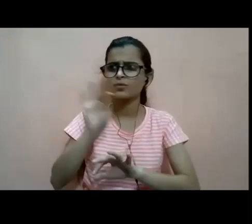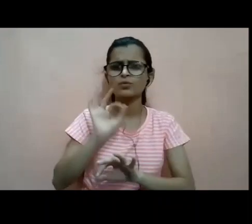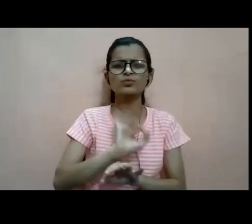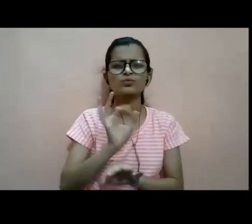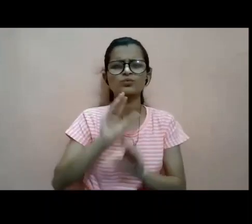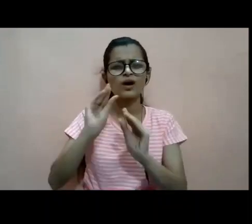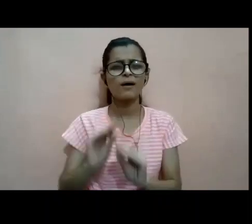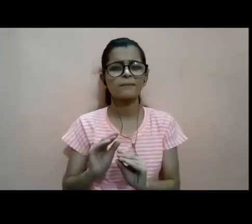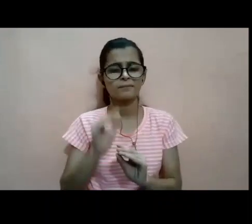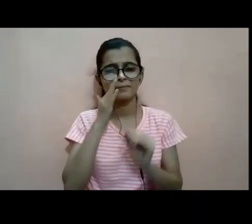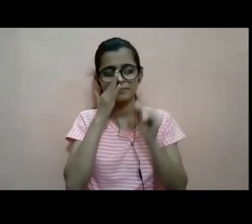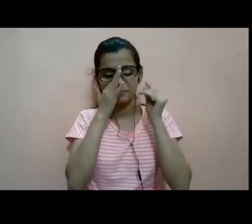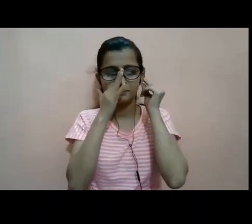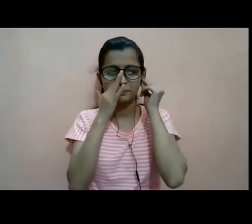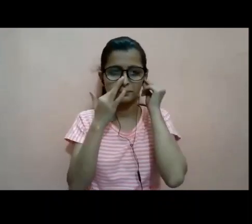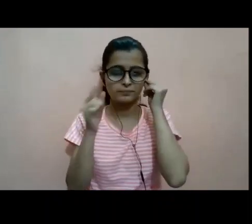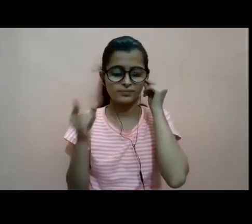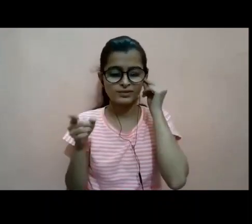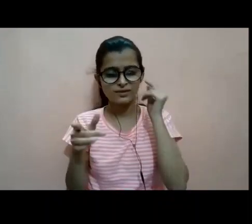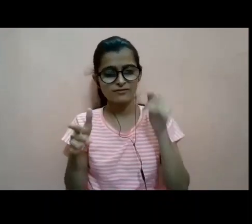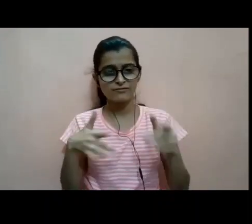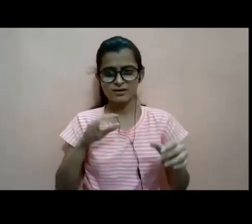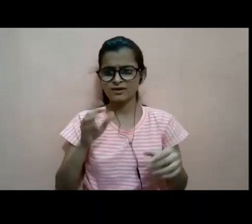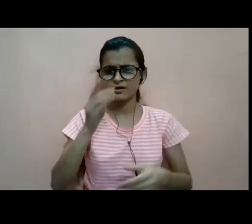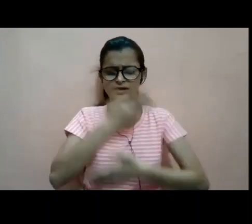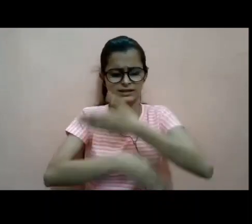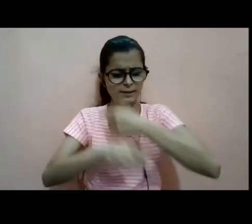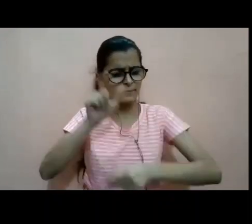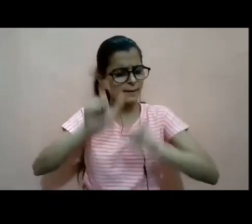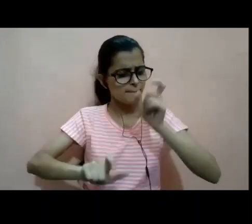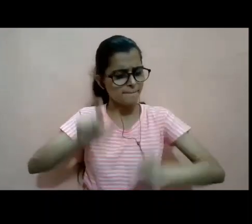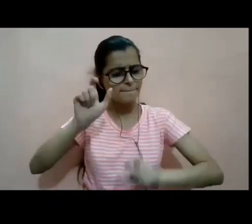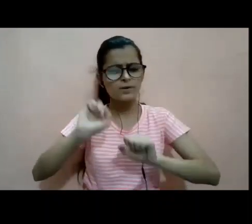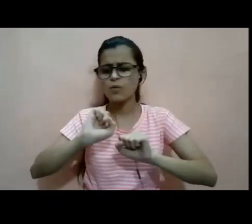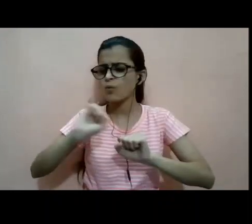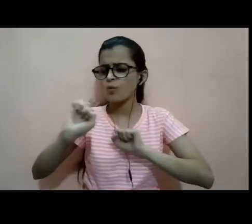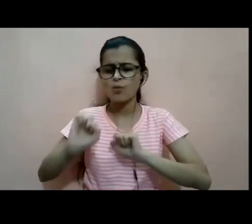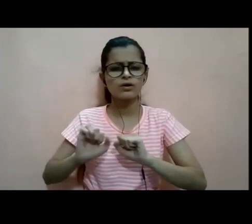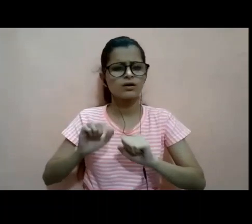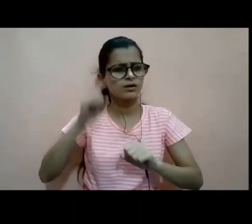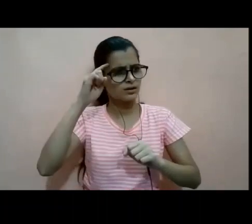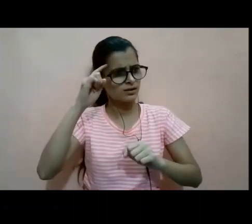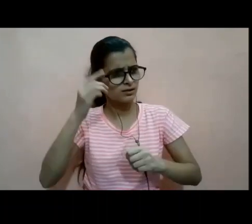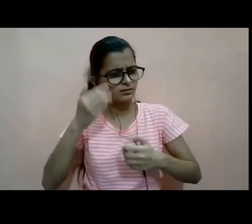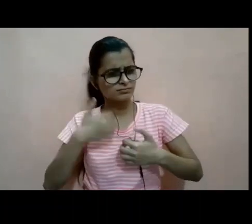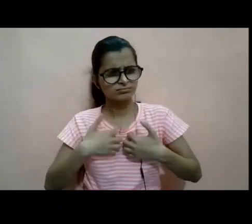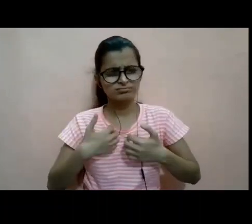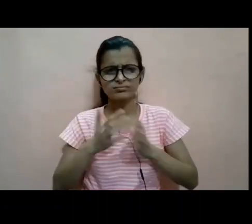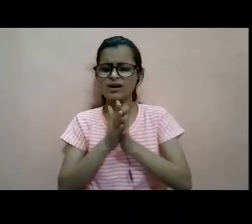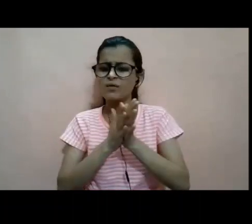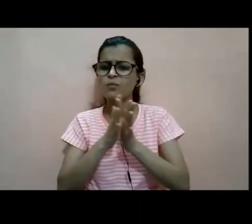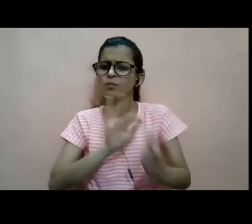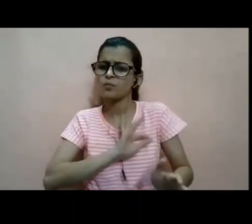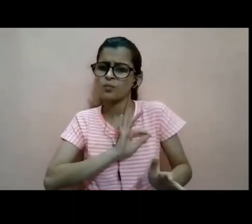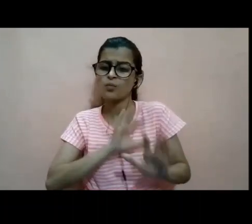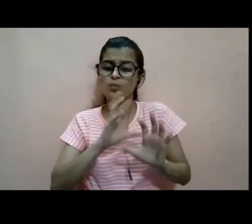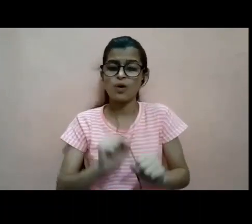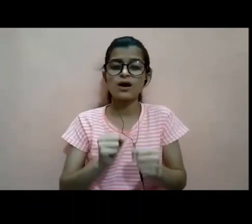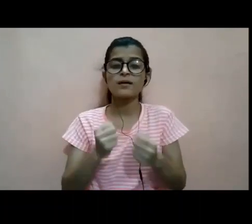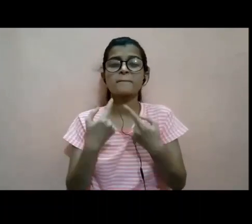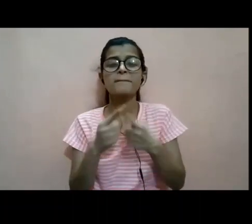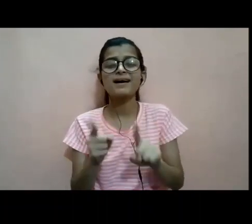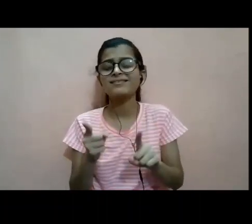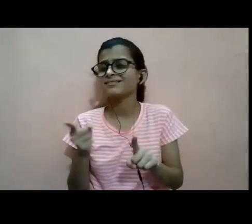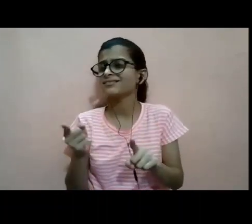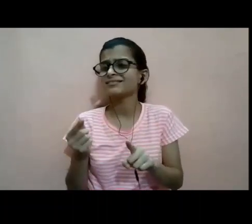barrier, you can say, for the disabled persons with disability to go to that field. So if any person